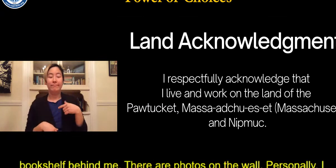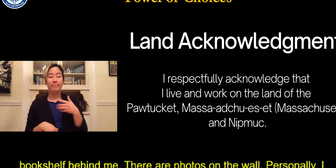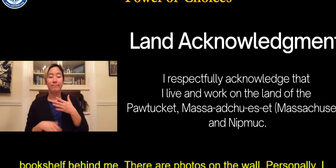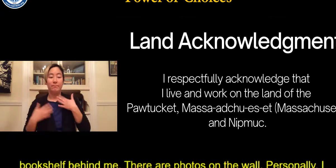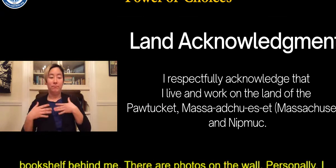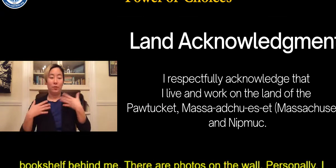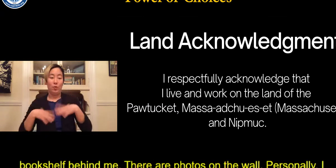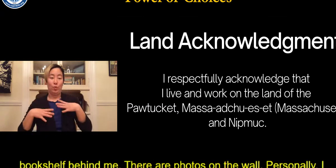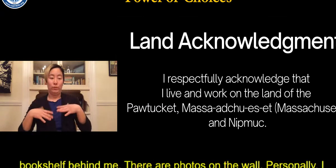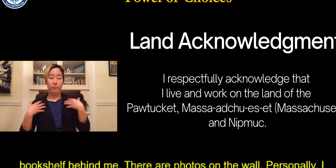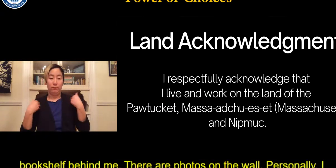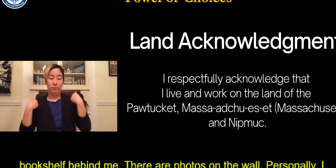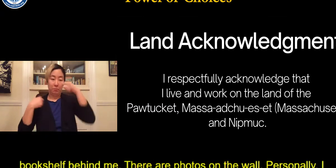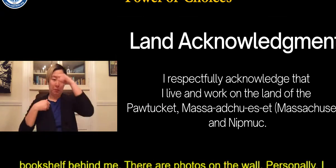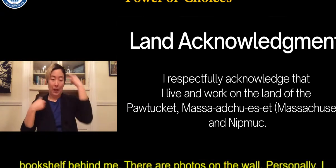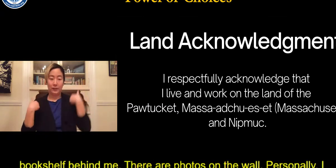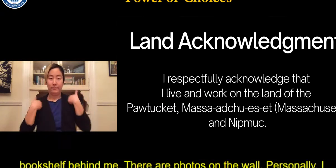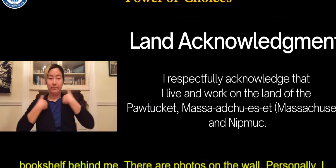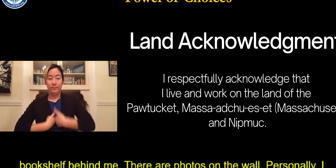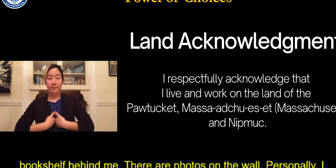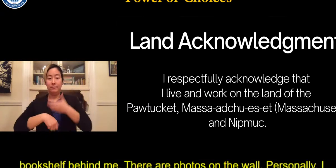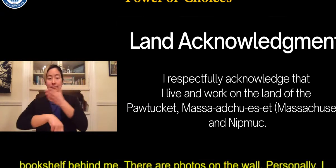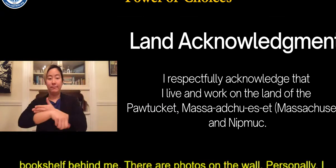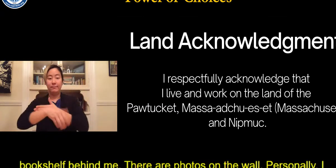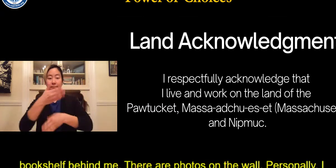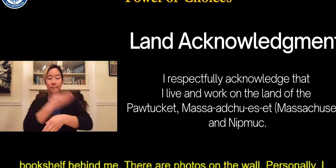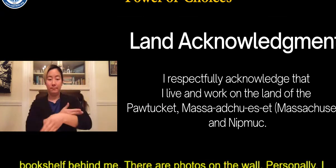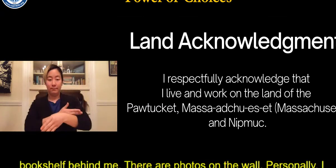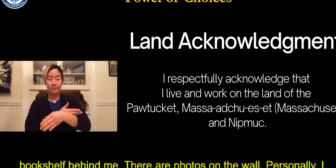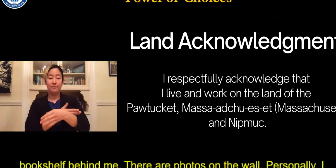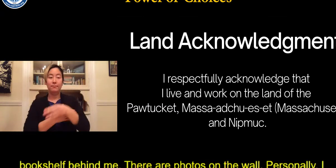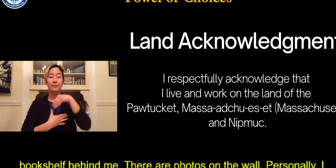Korean American. I am light-skinned.